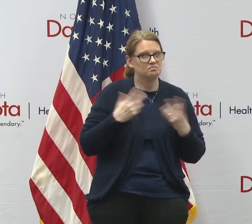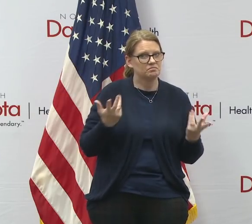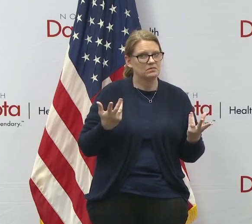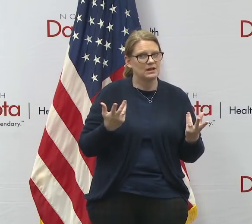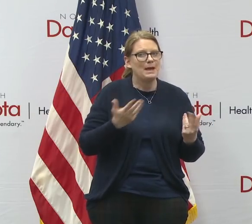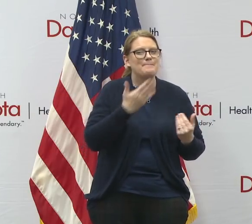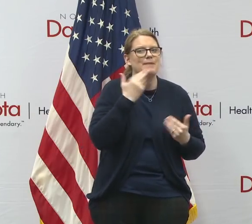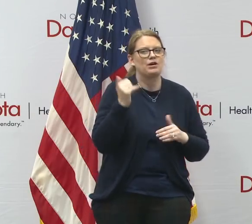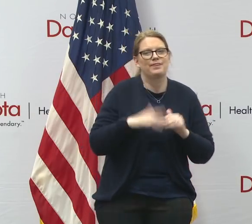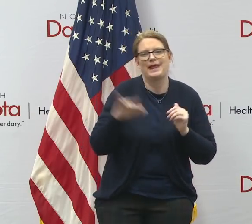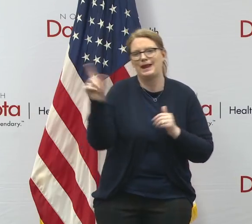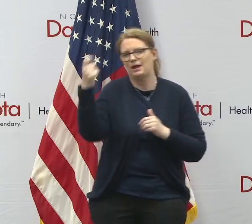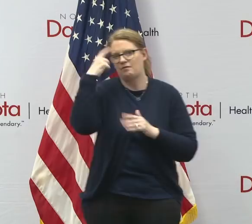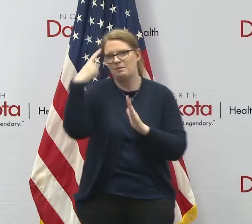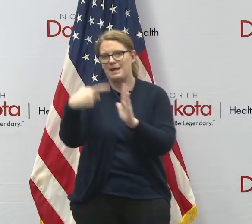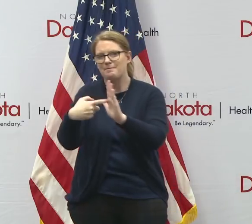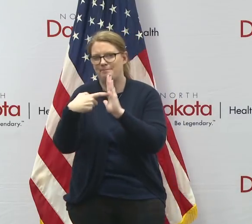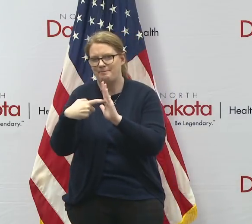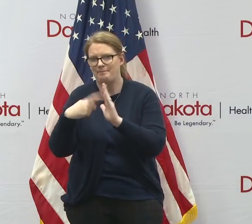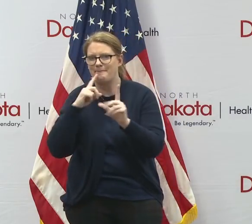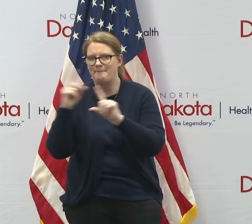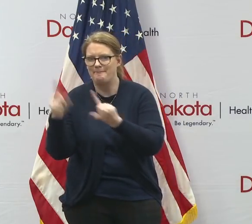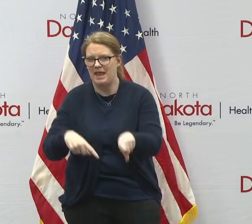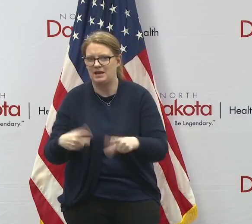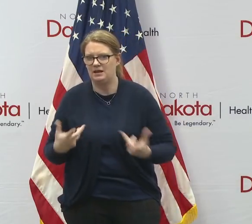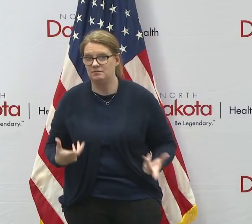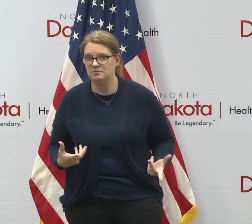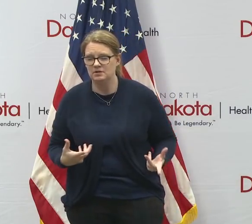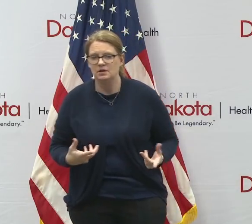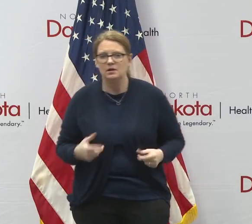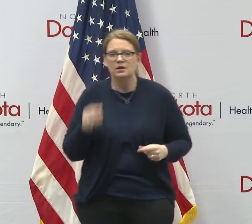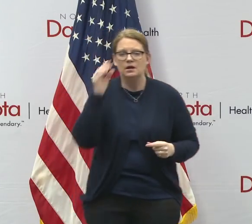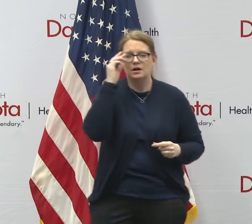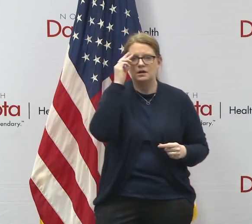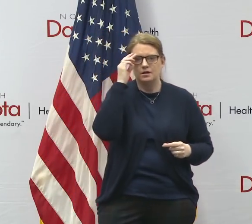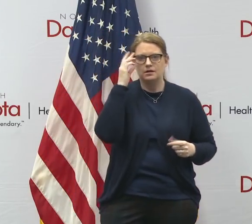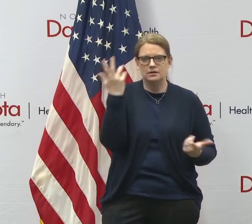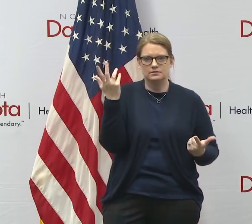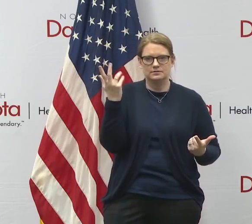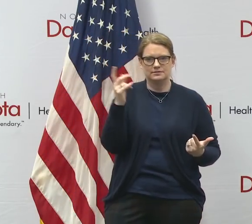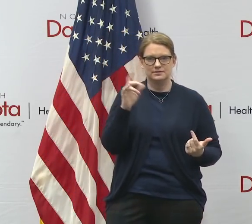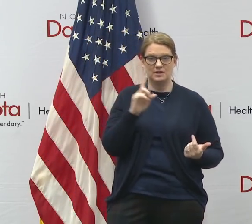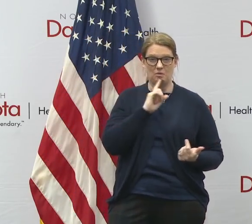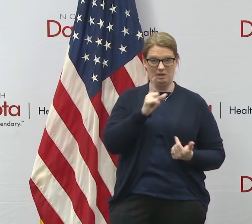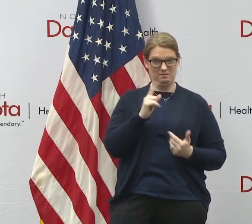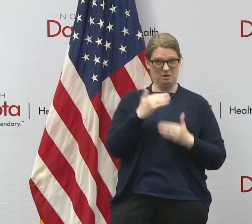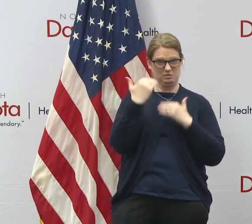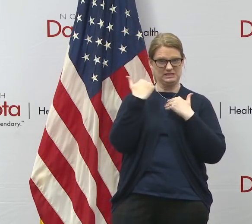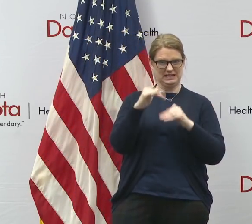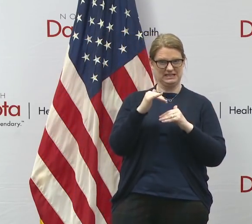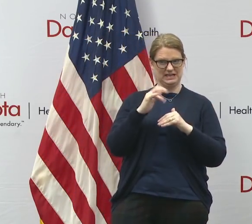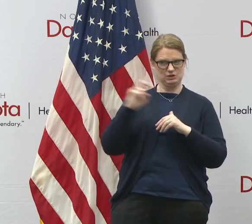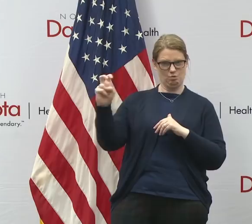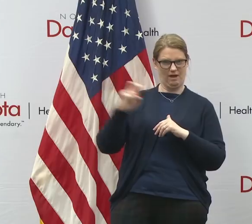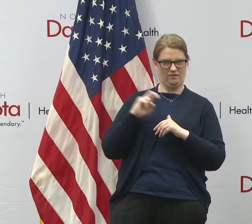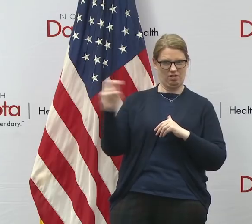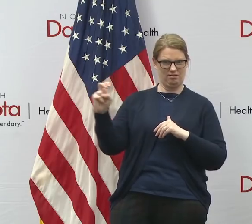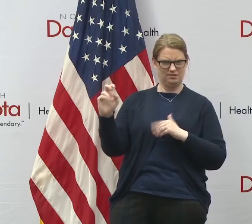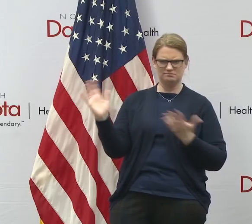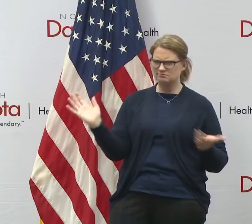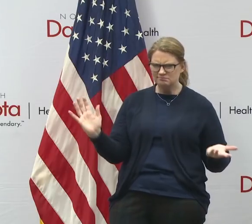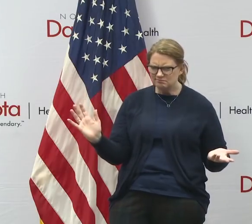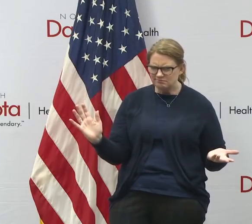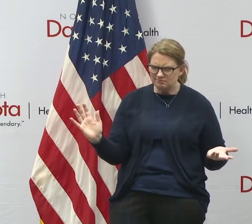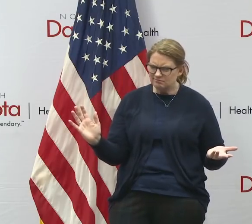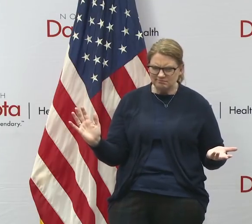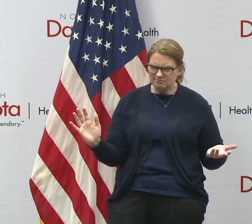government mandate. And so again, asking people to, because it's not even really about restricting travel. It's about restricting being in